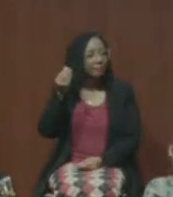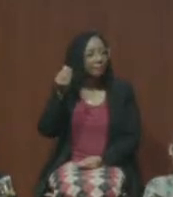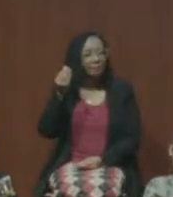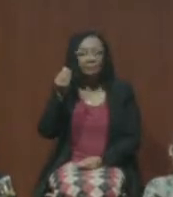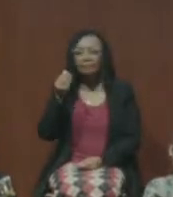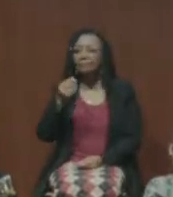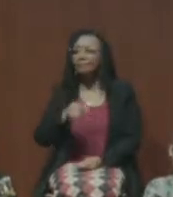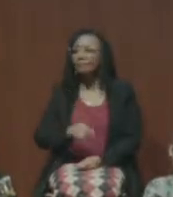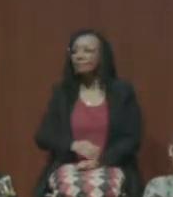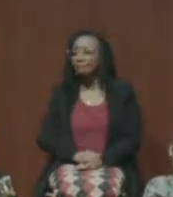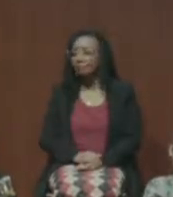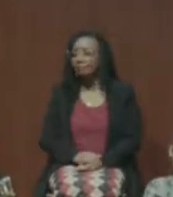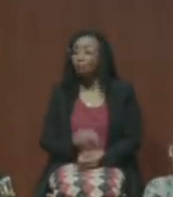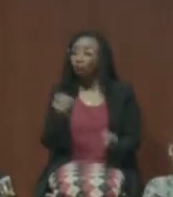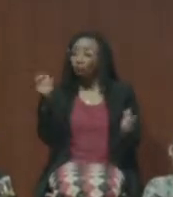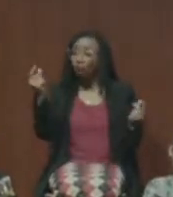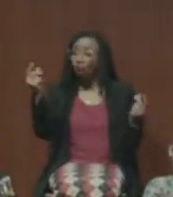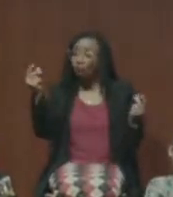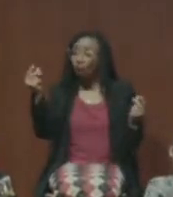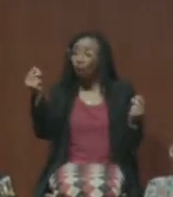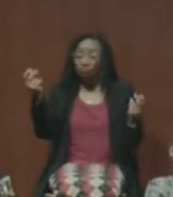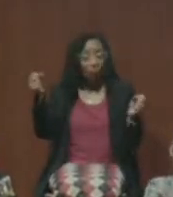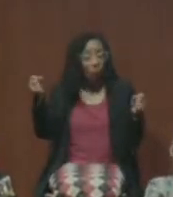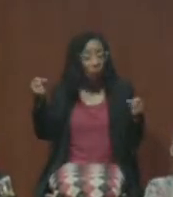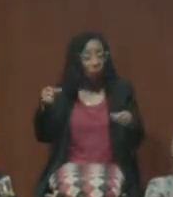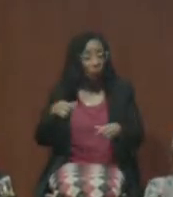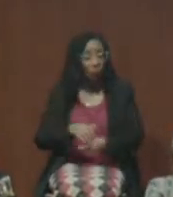And yeah, it's true.